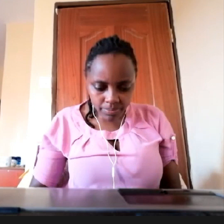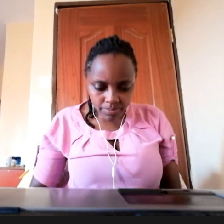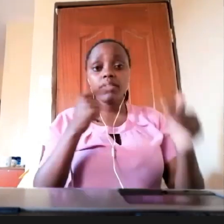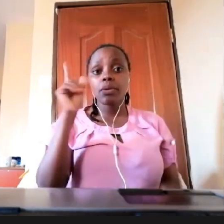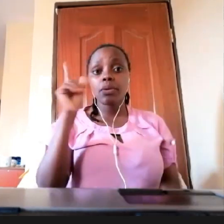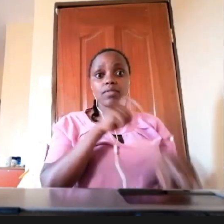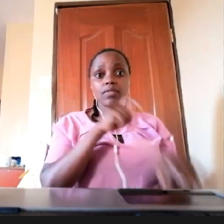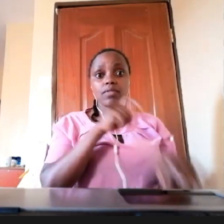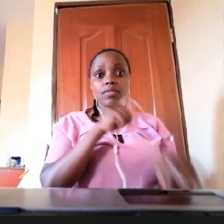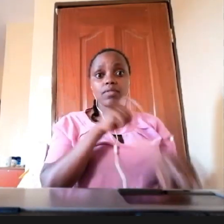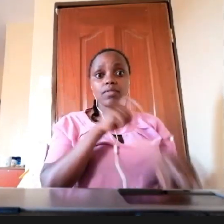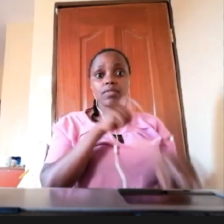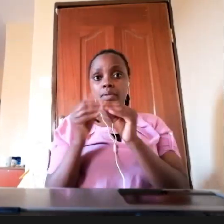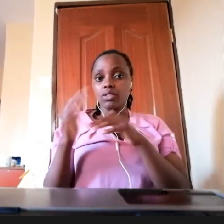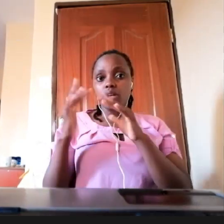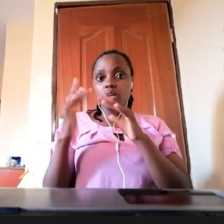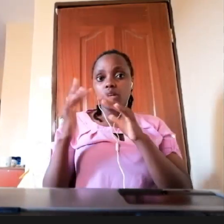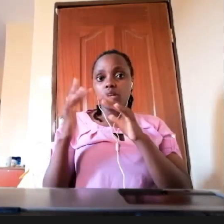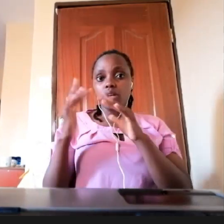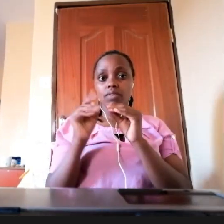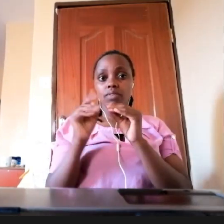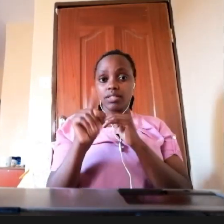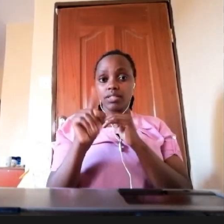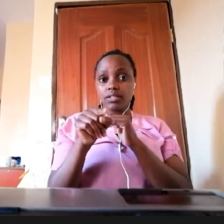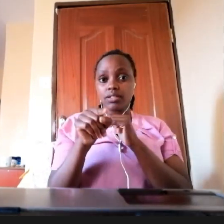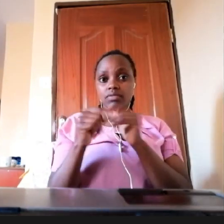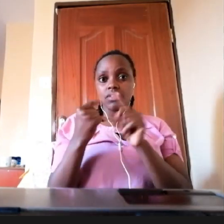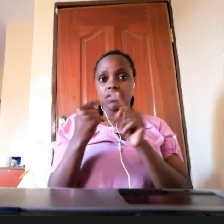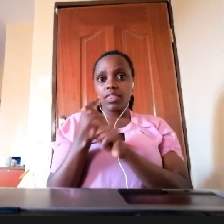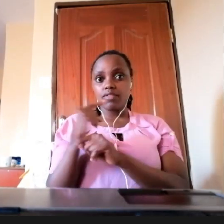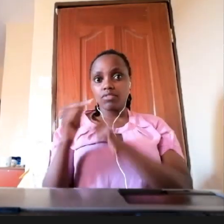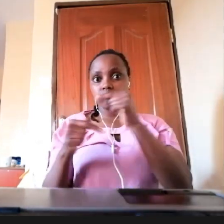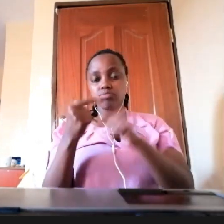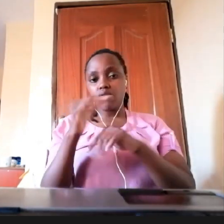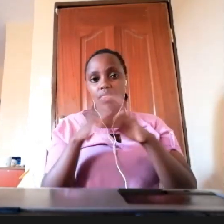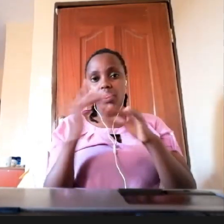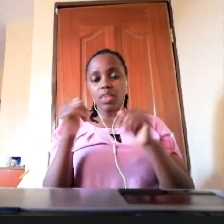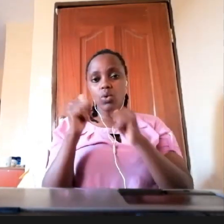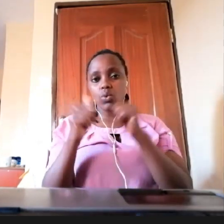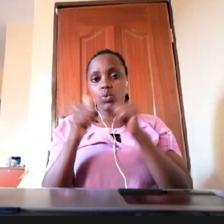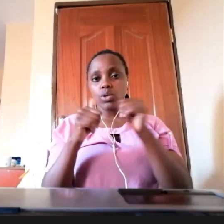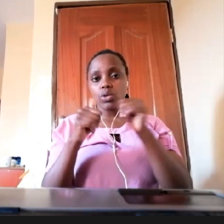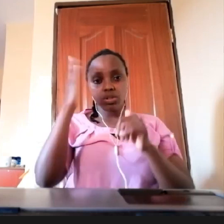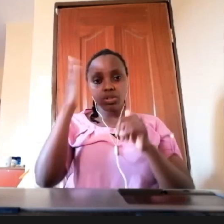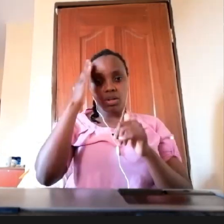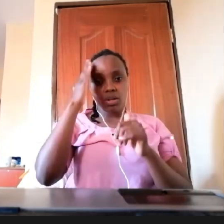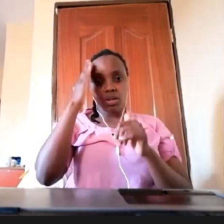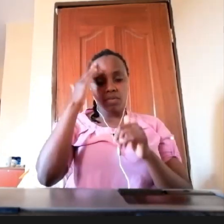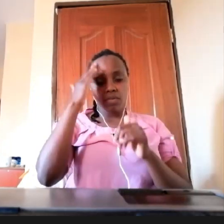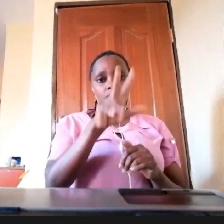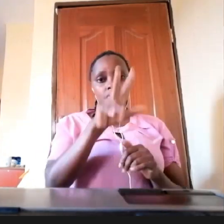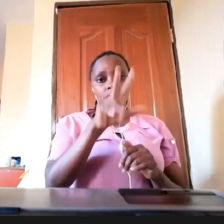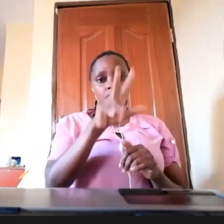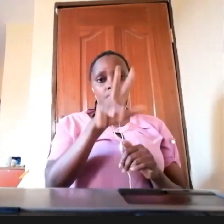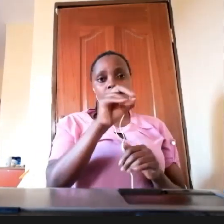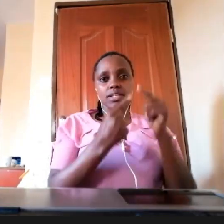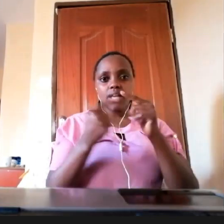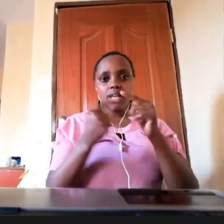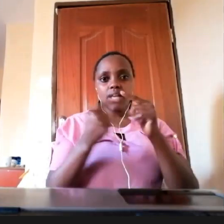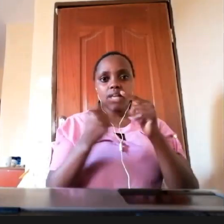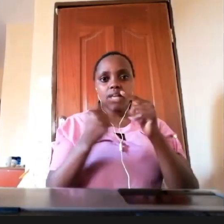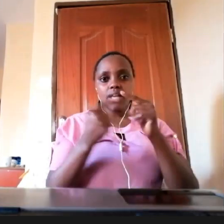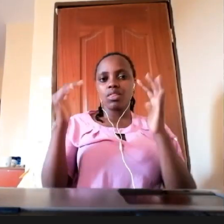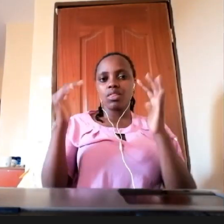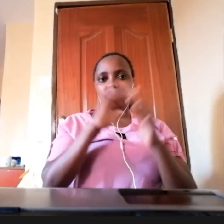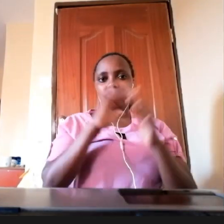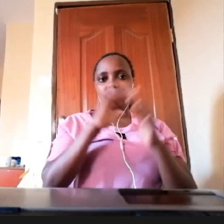the webinar, this is one in a series of webinars to commemorate the 30th anniversary of the Charter.